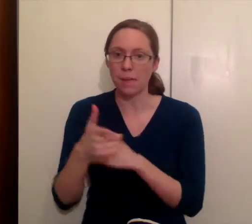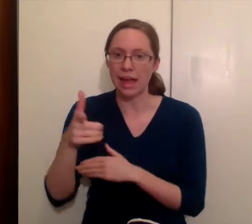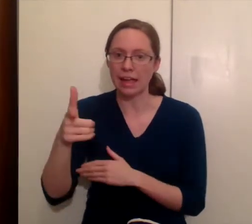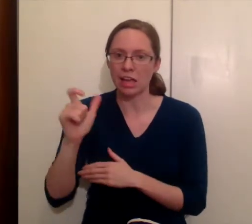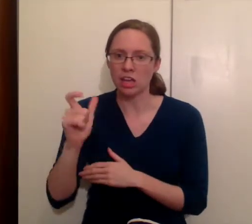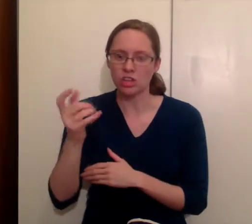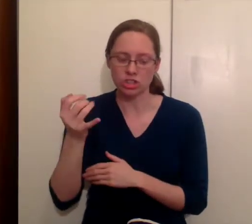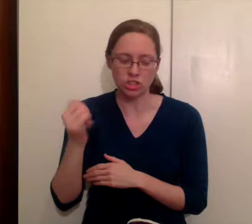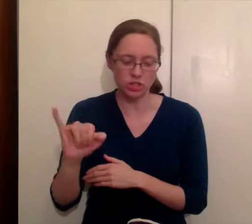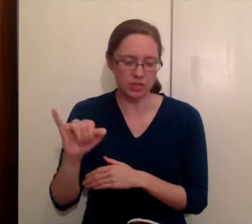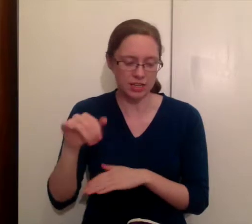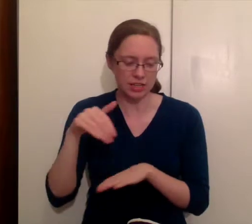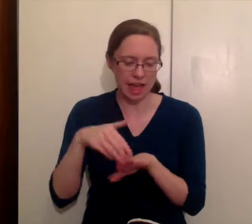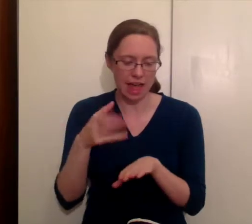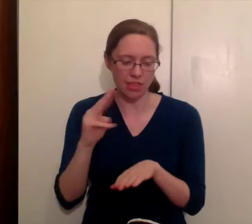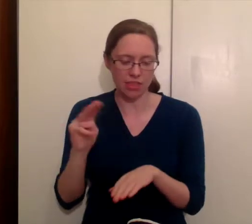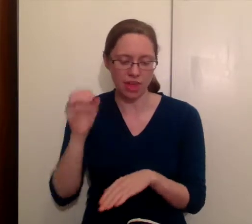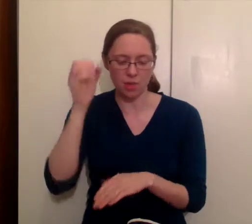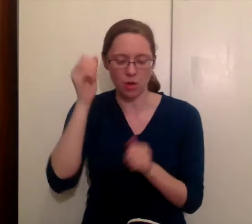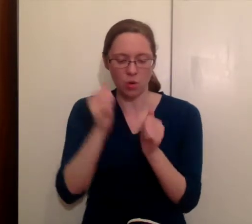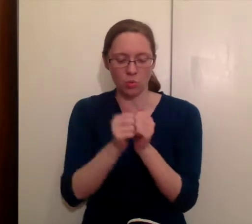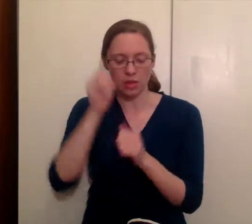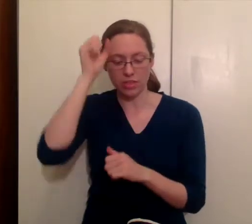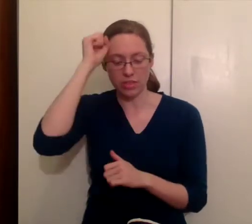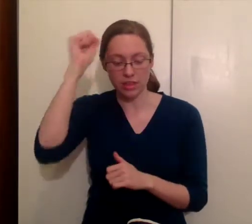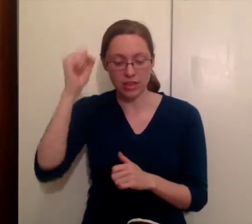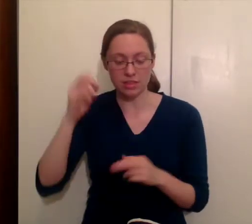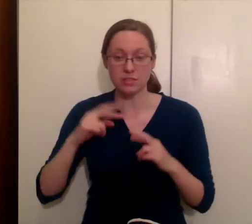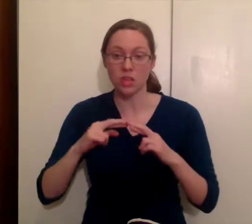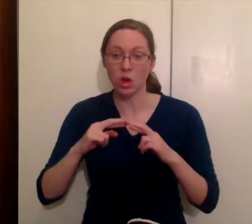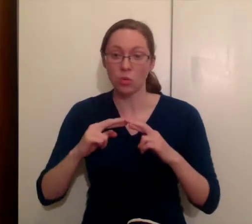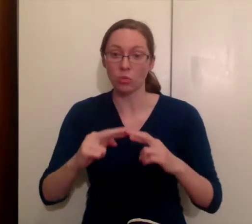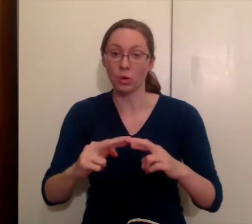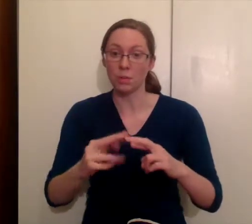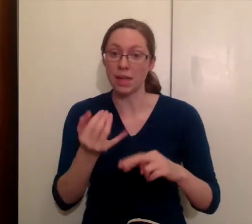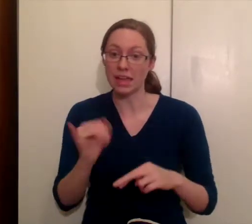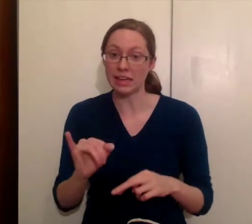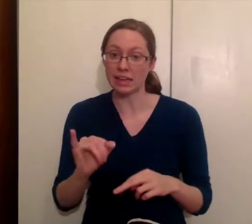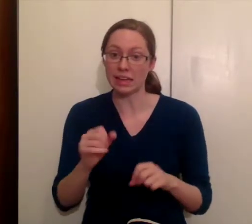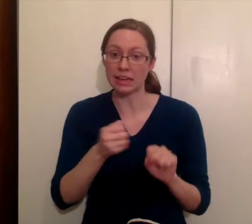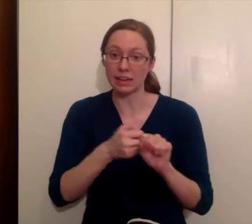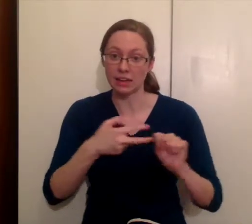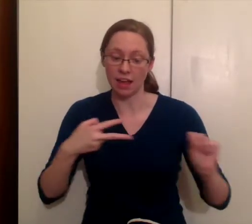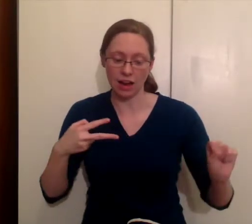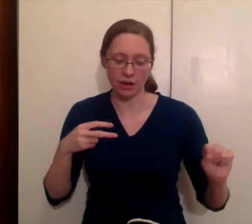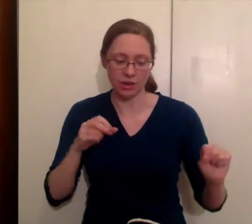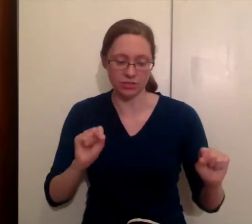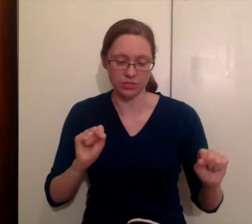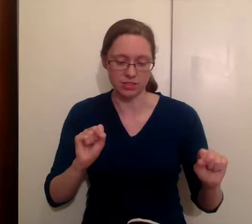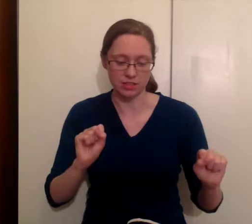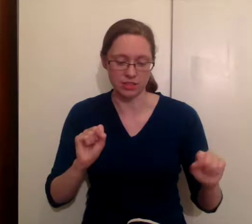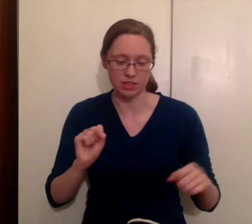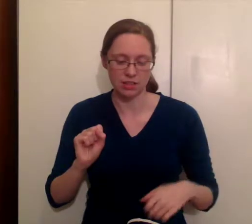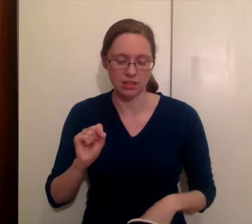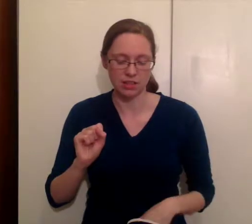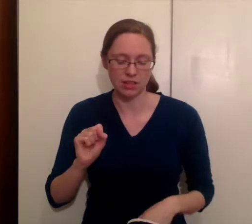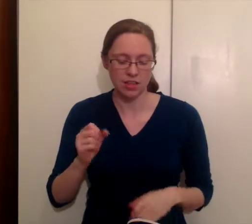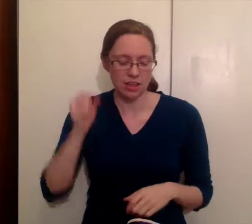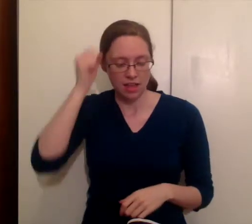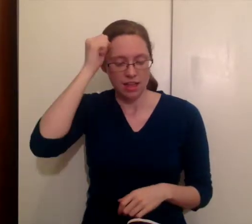by shooting at them with his remaining arrows.